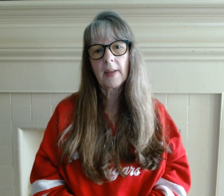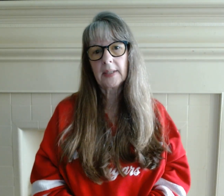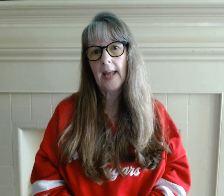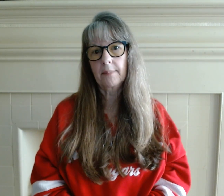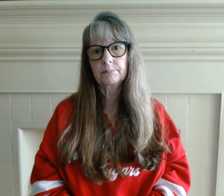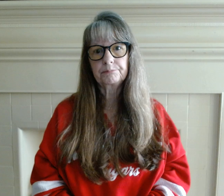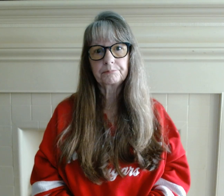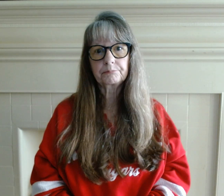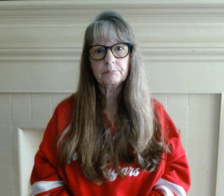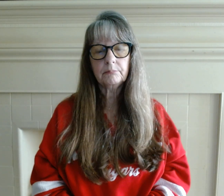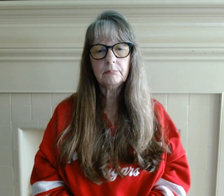Bethlehem.